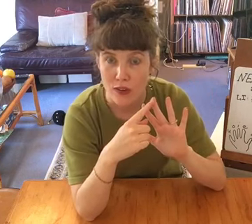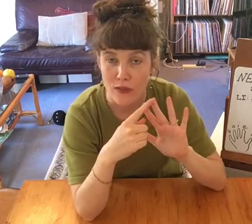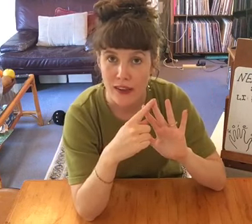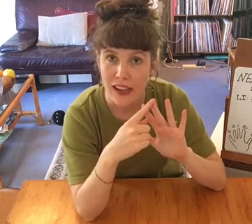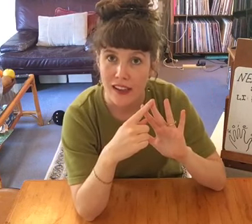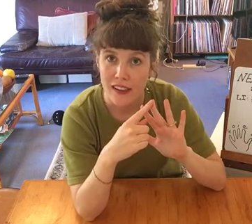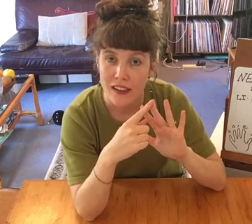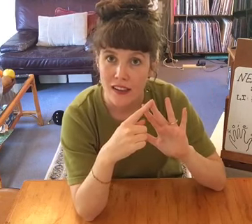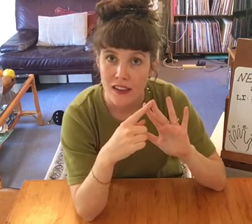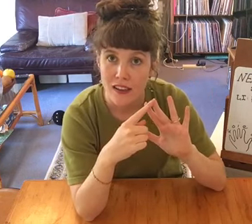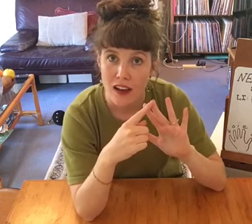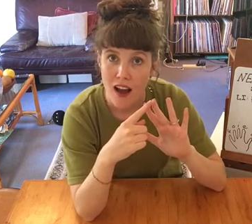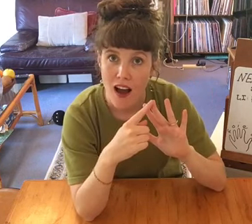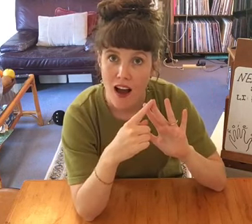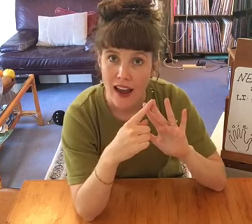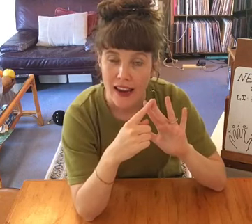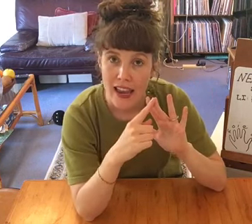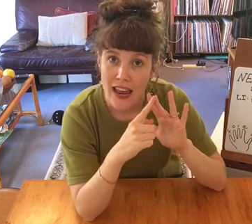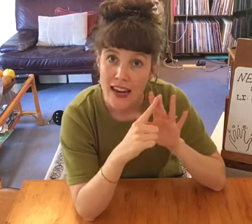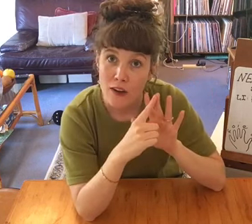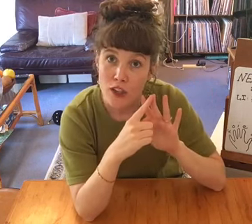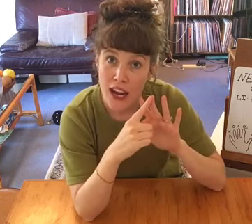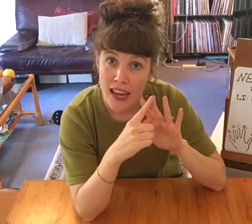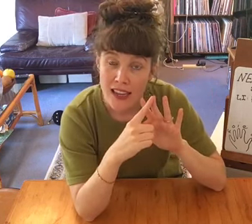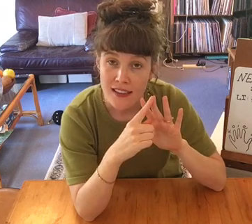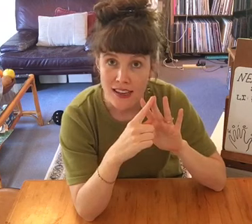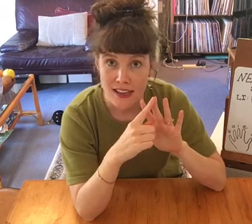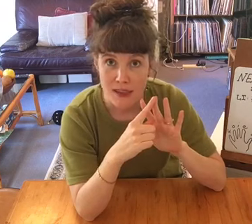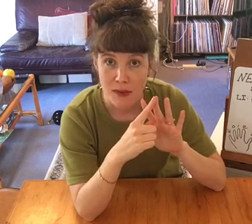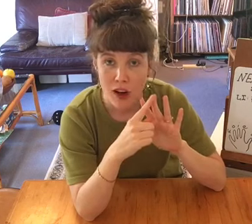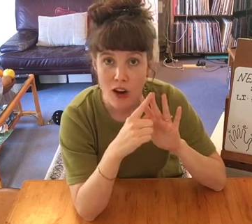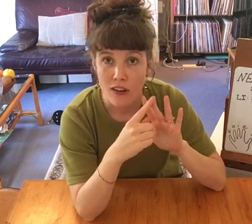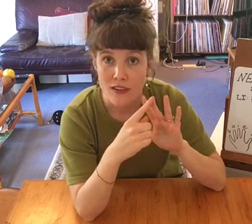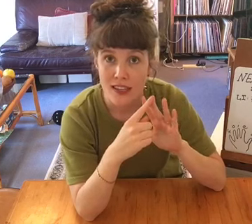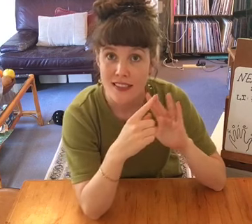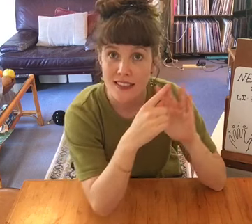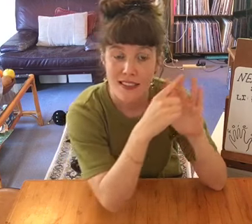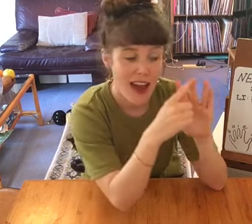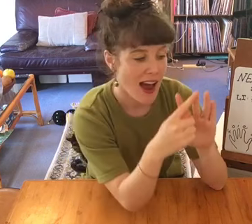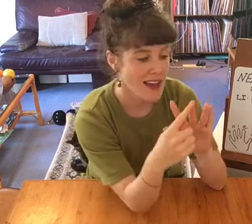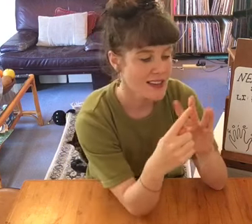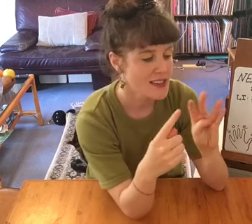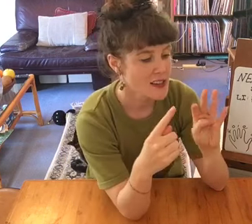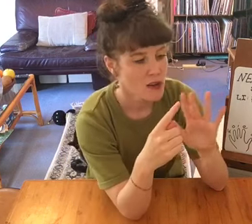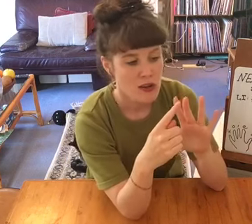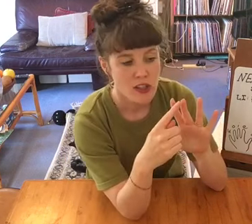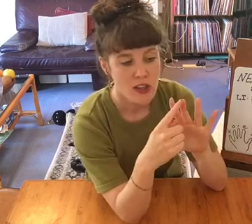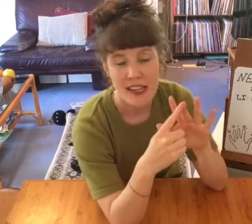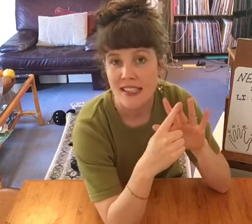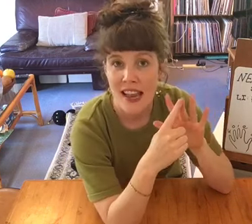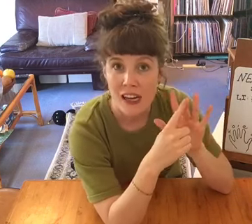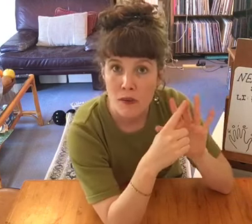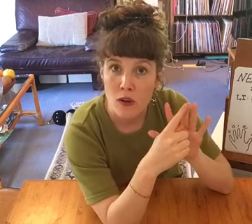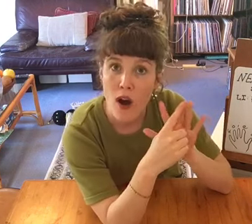finger. I. Now J is easy because it starts exactly where your eye